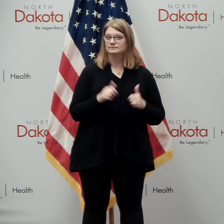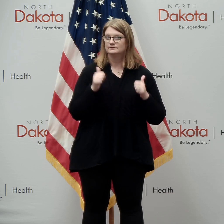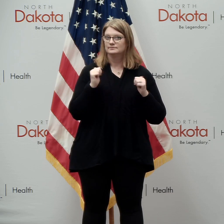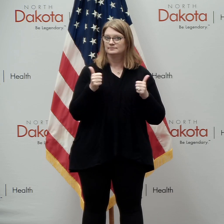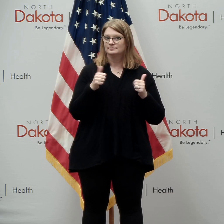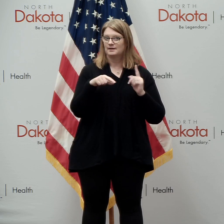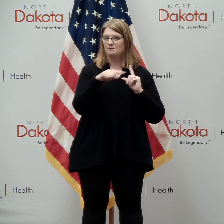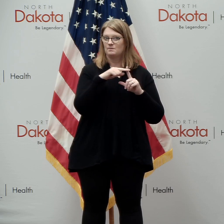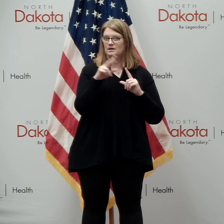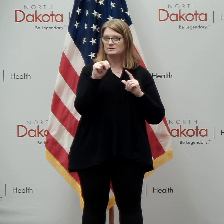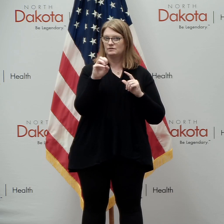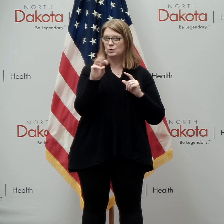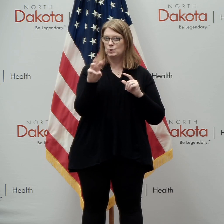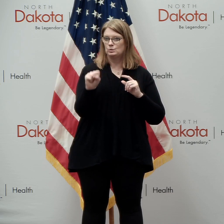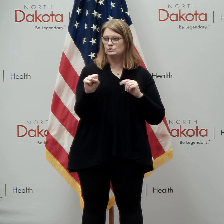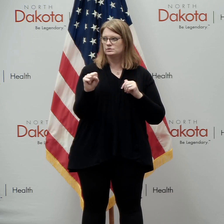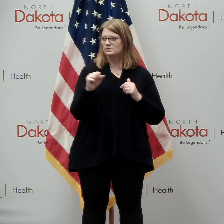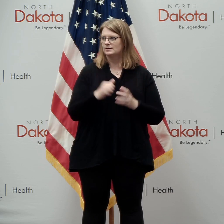next section.